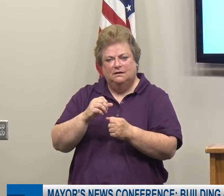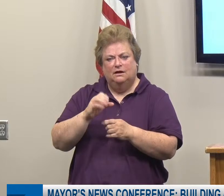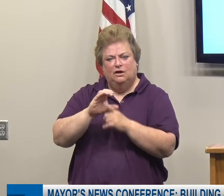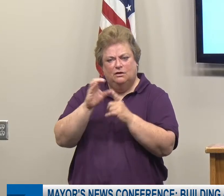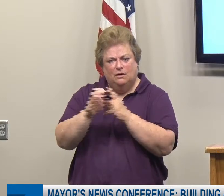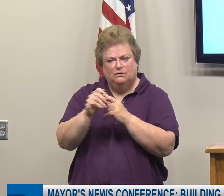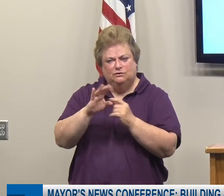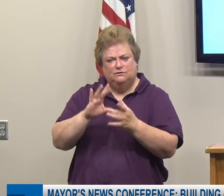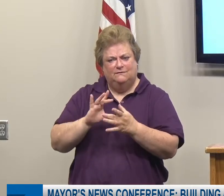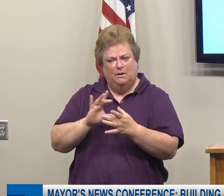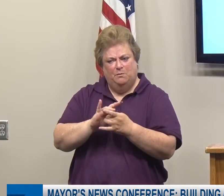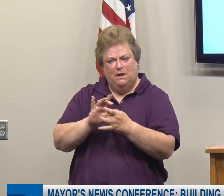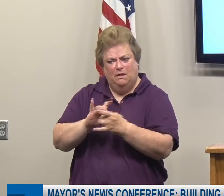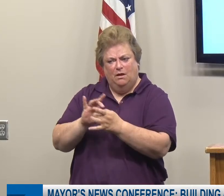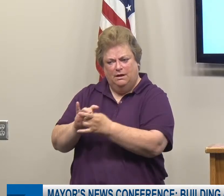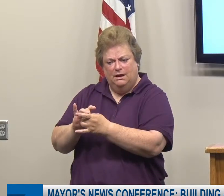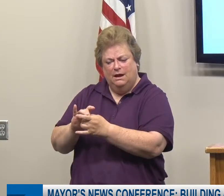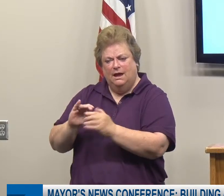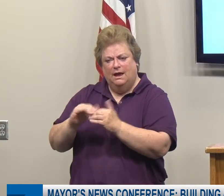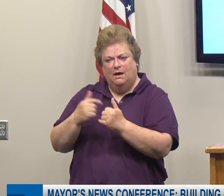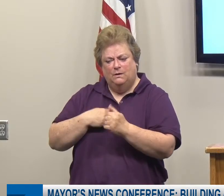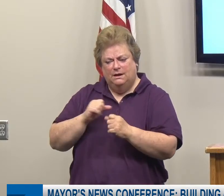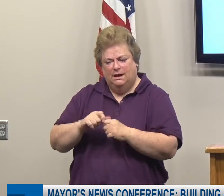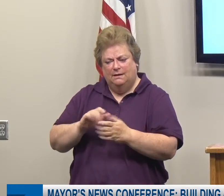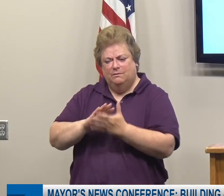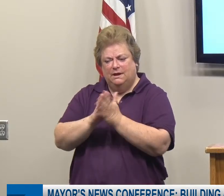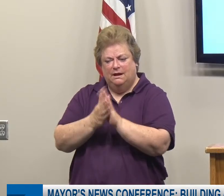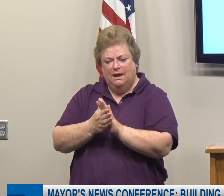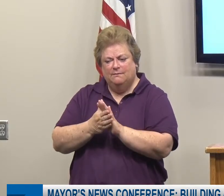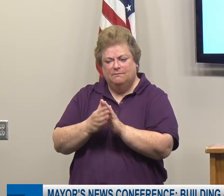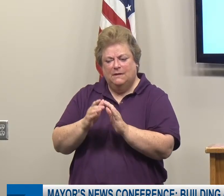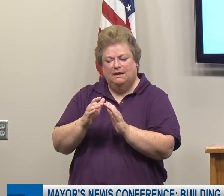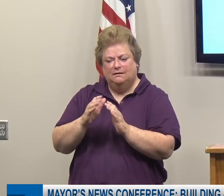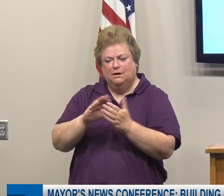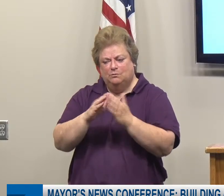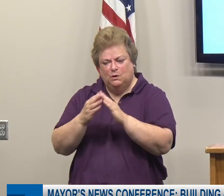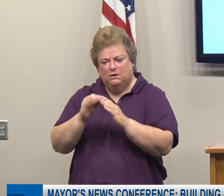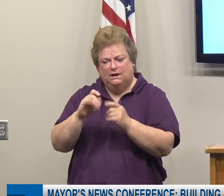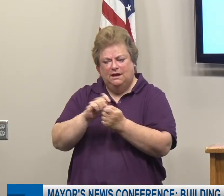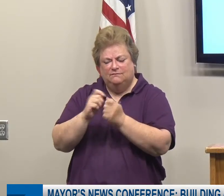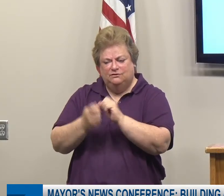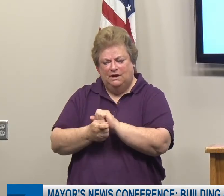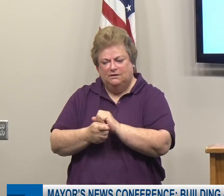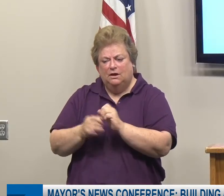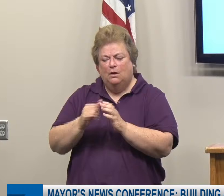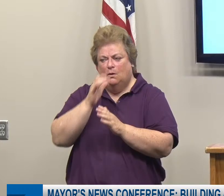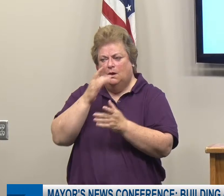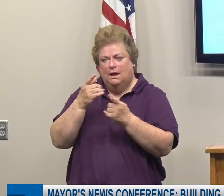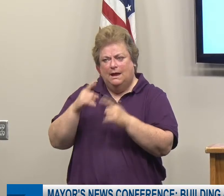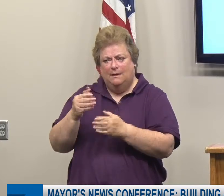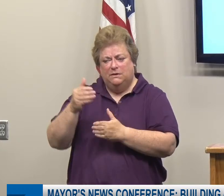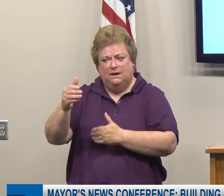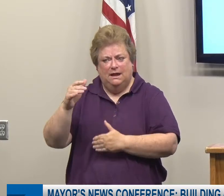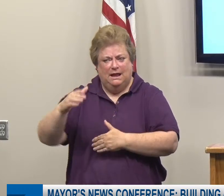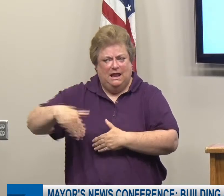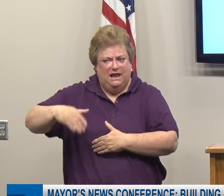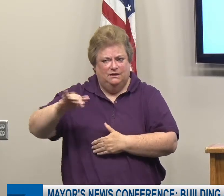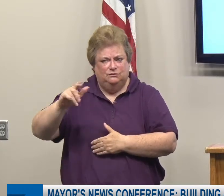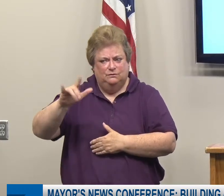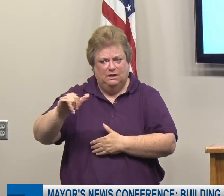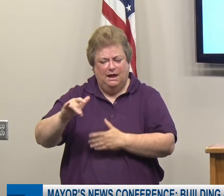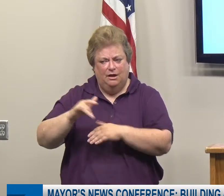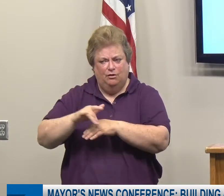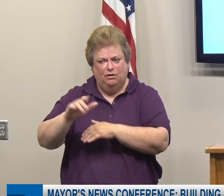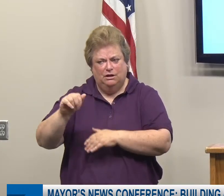become a national model for community-wide change. This keynote is anticipated to take place in late July to early August, and it will